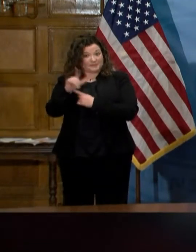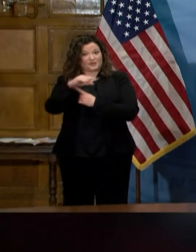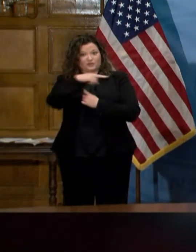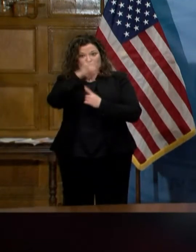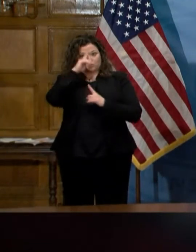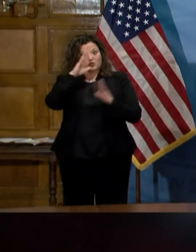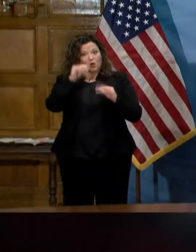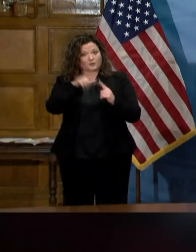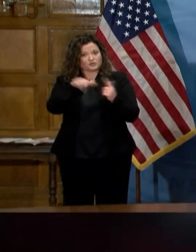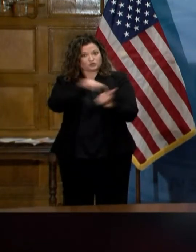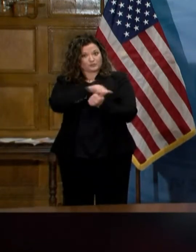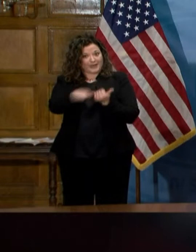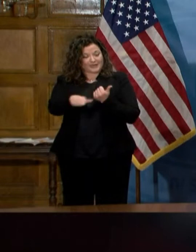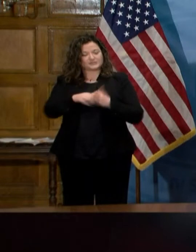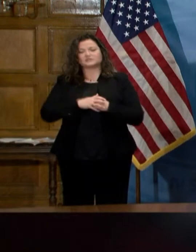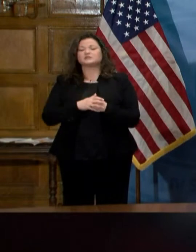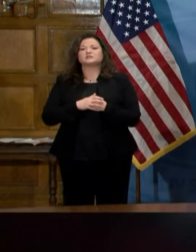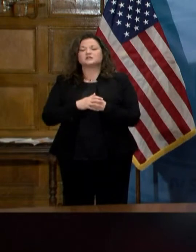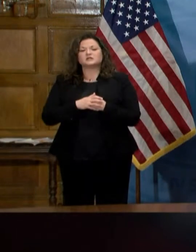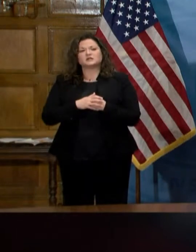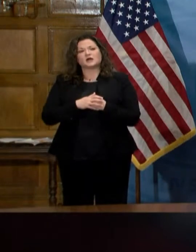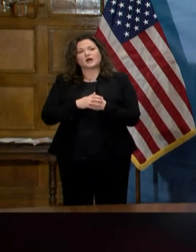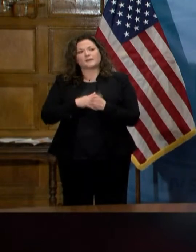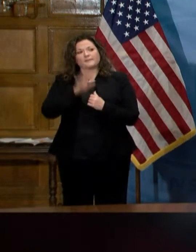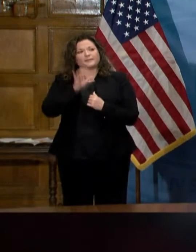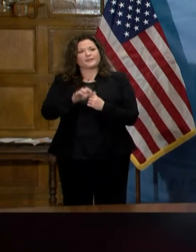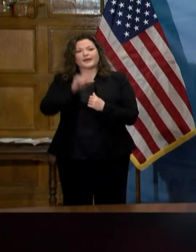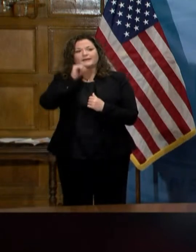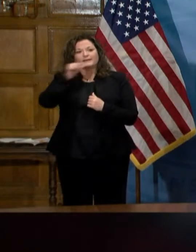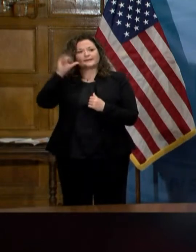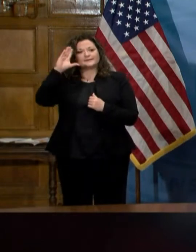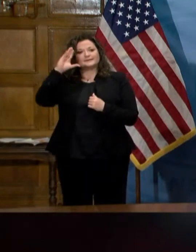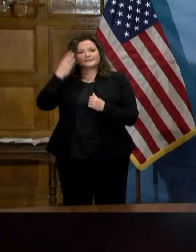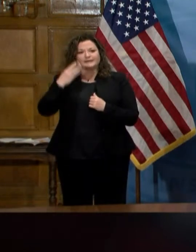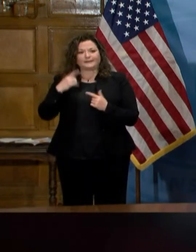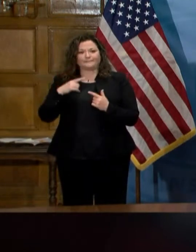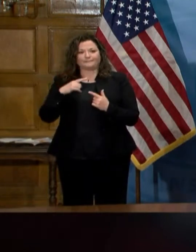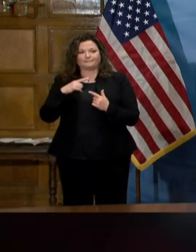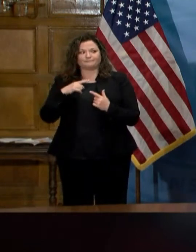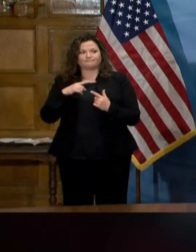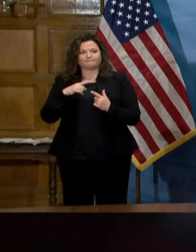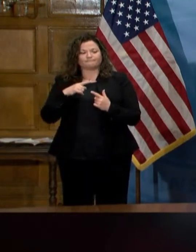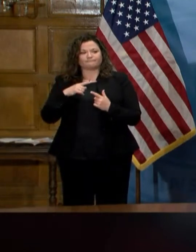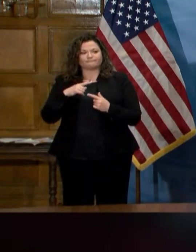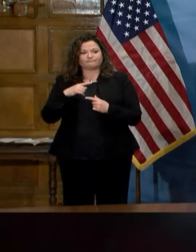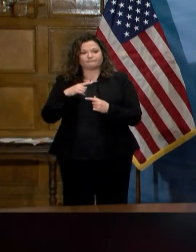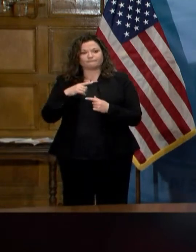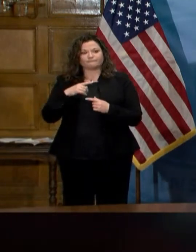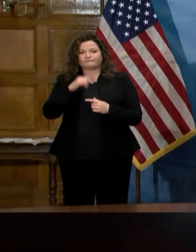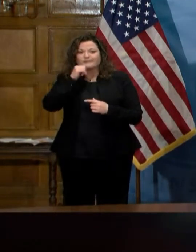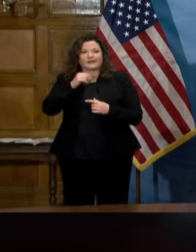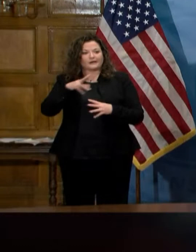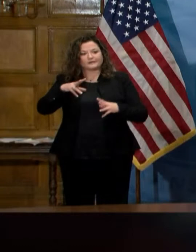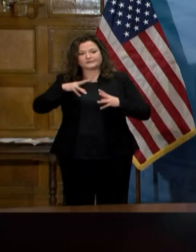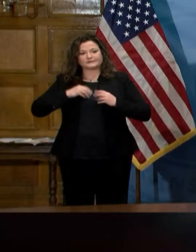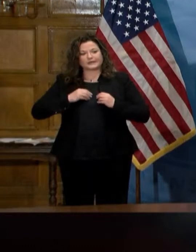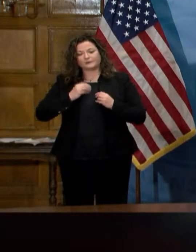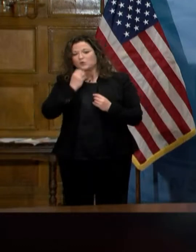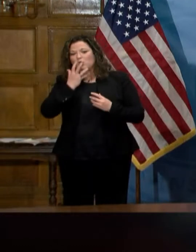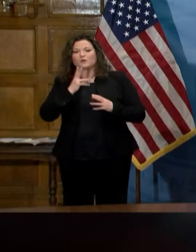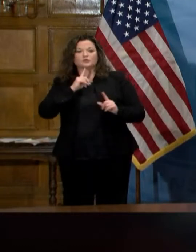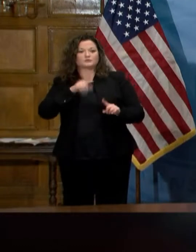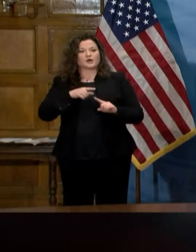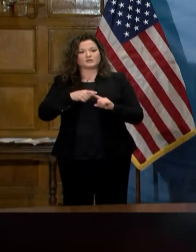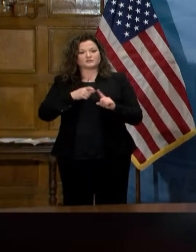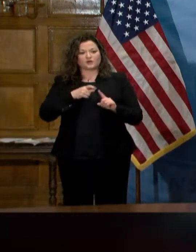pass. It didn't seem like you got lukewarm response from applause. What is your gut feeling on